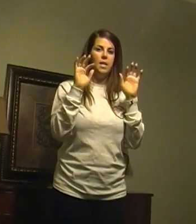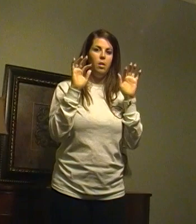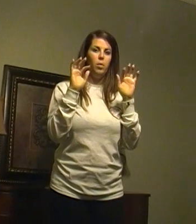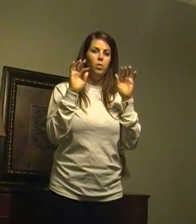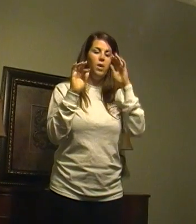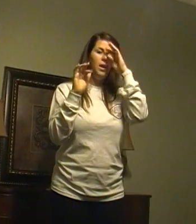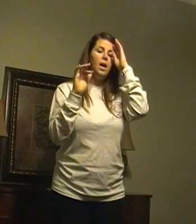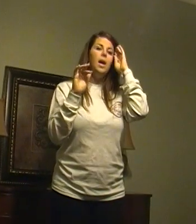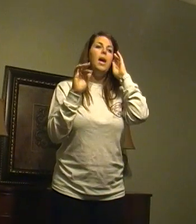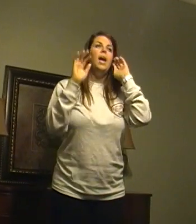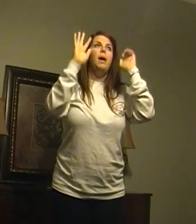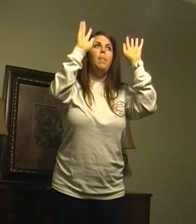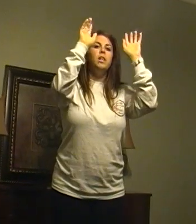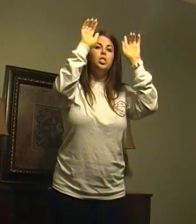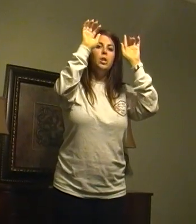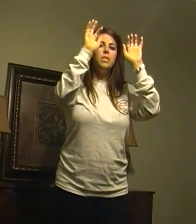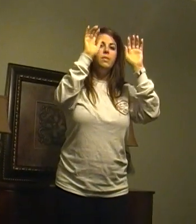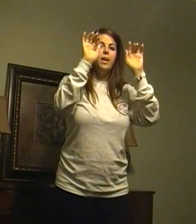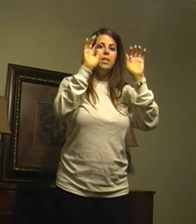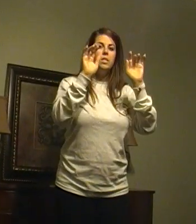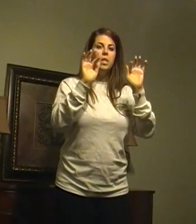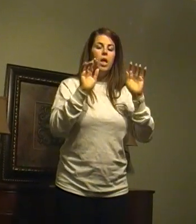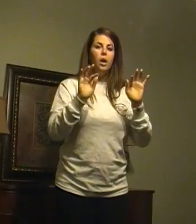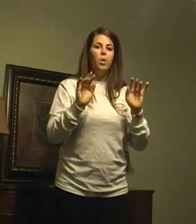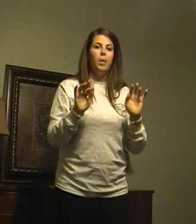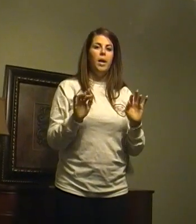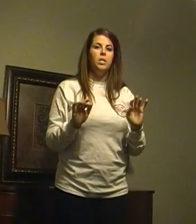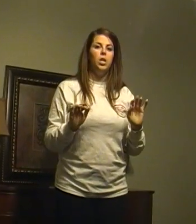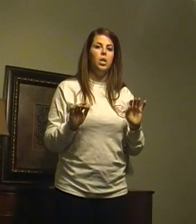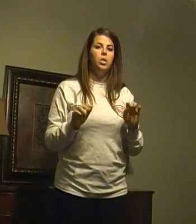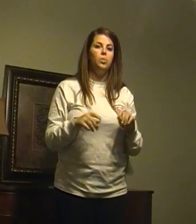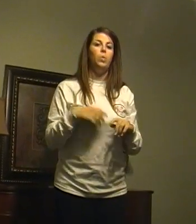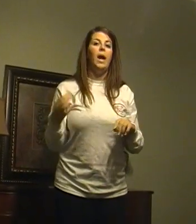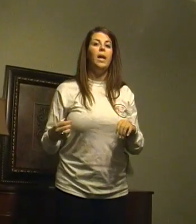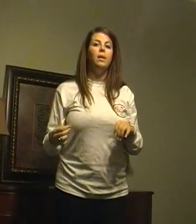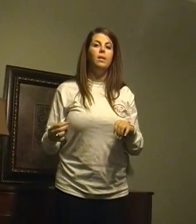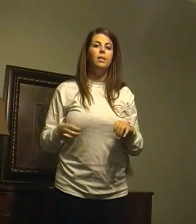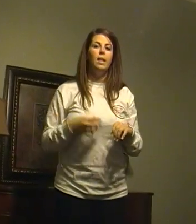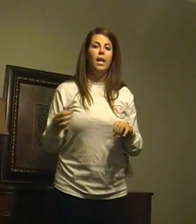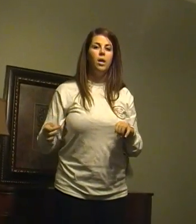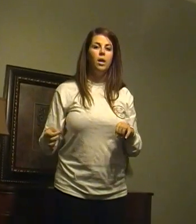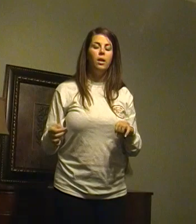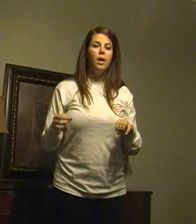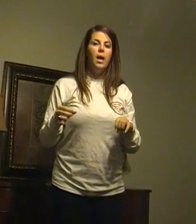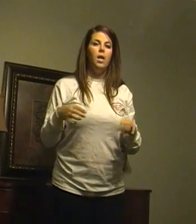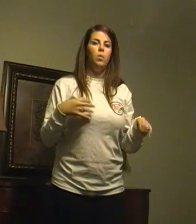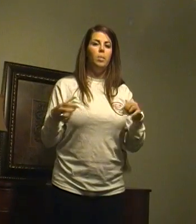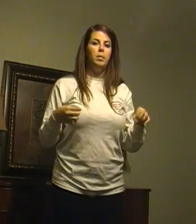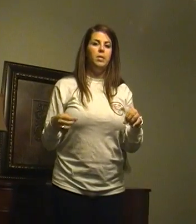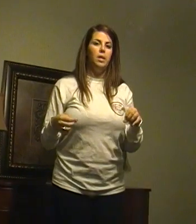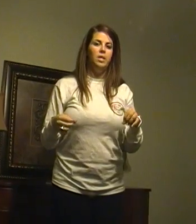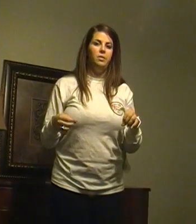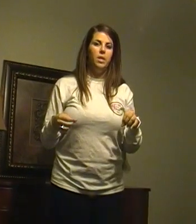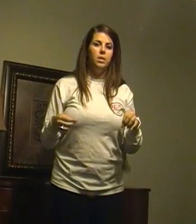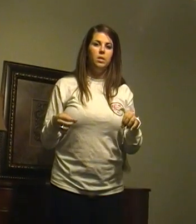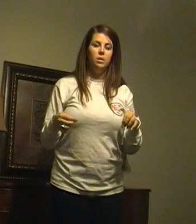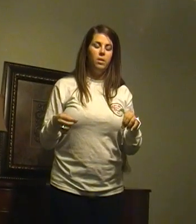they're moving. And make sure it's very slow because you're going to do rain later and you want to be able to tell a difference.